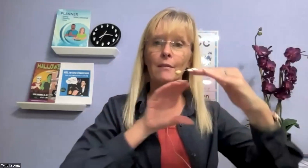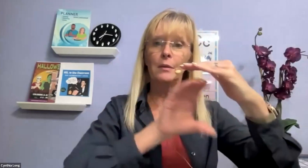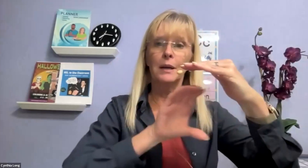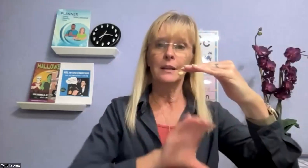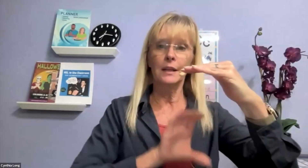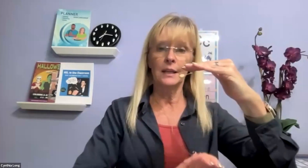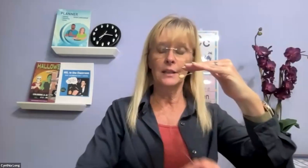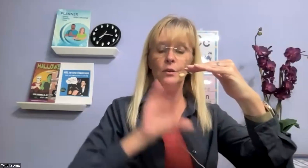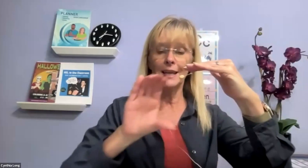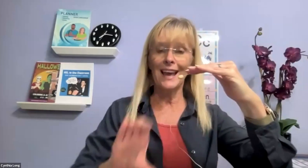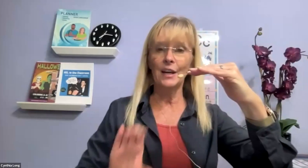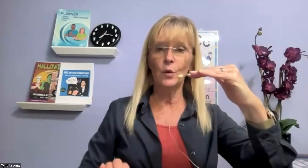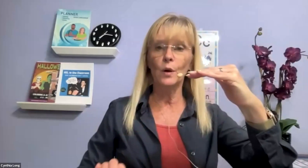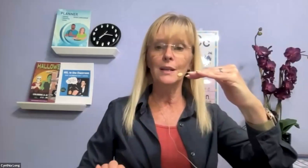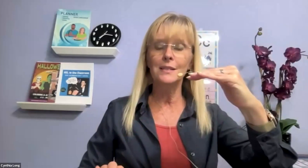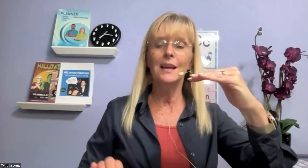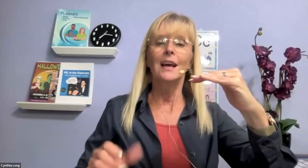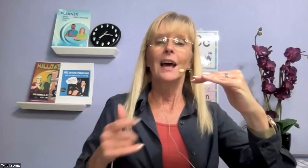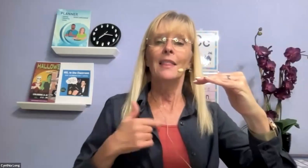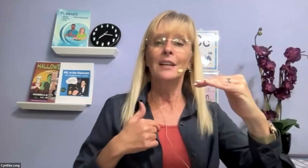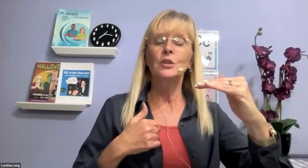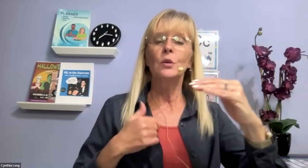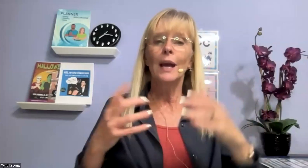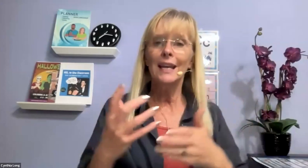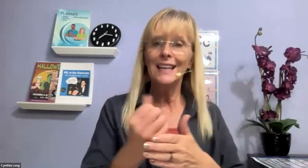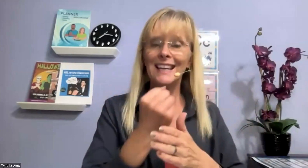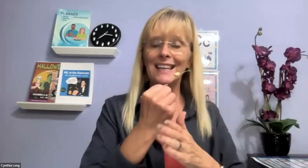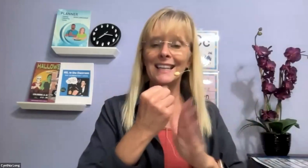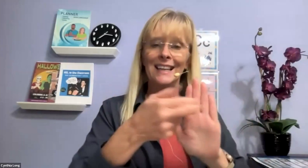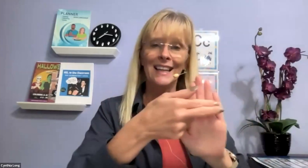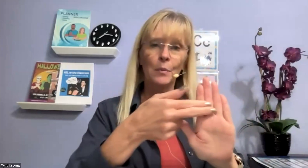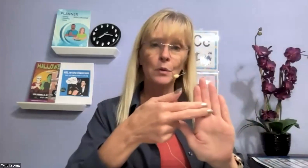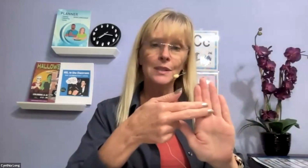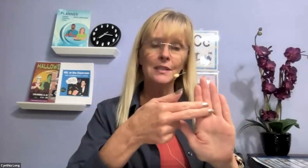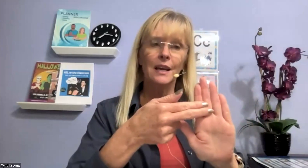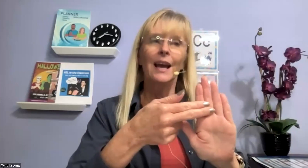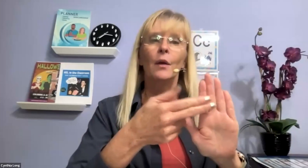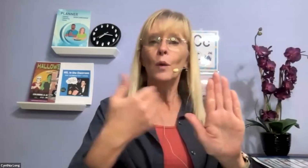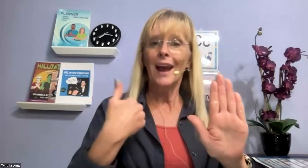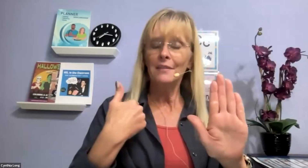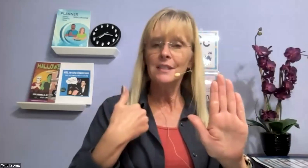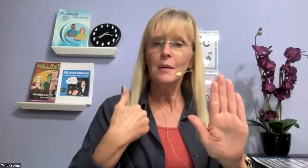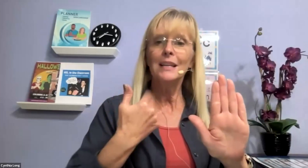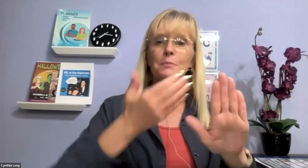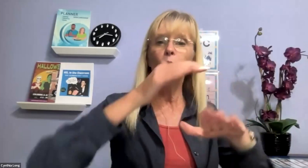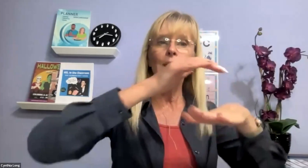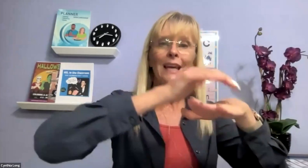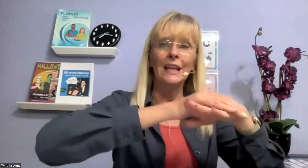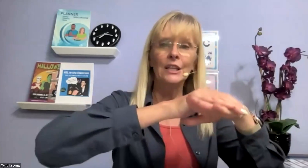them in little categories, that you go ahead and get the labels. And we have some that's both